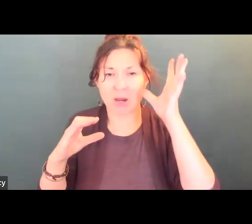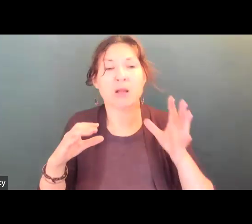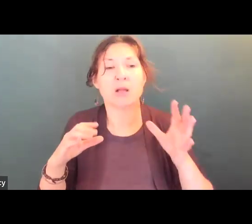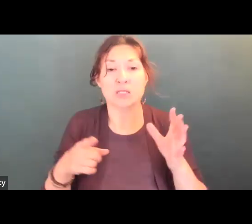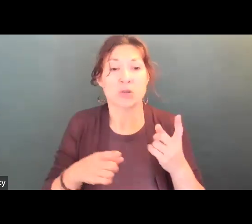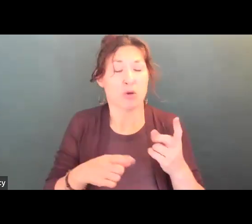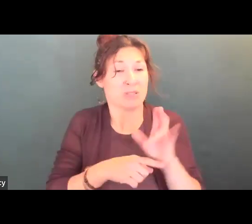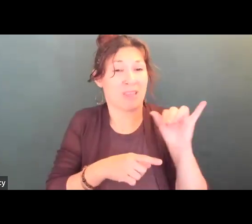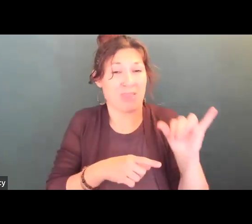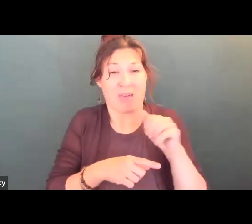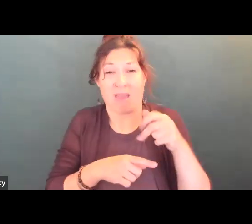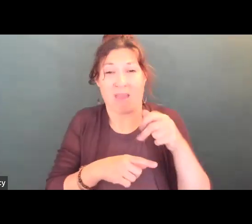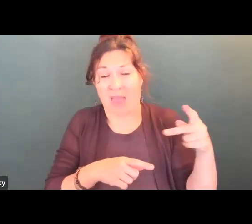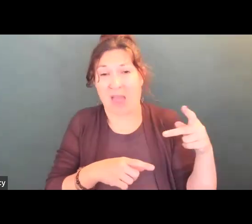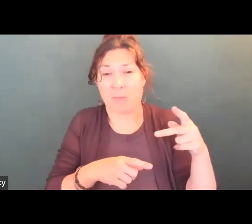Zoom.